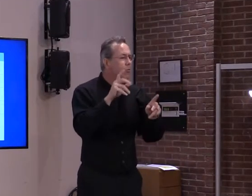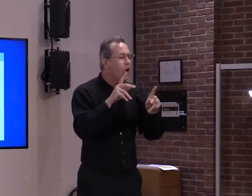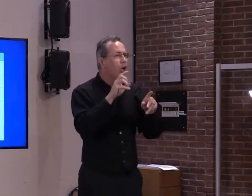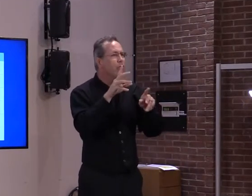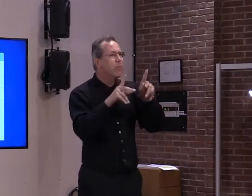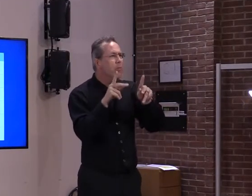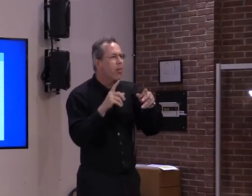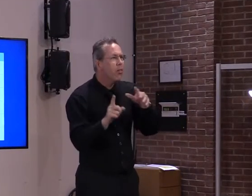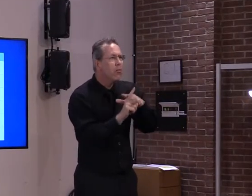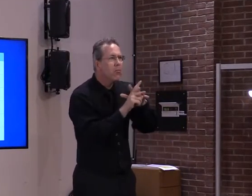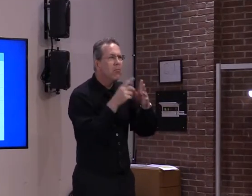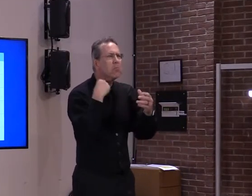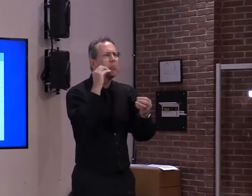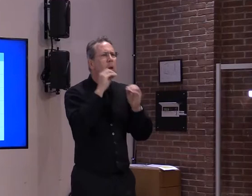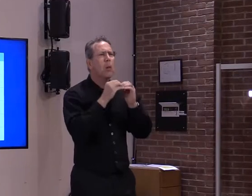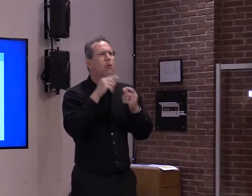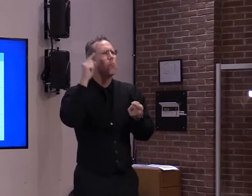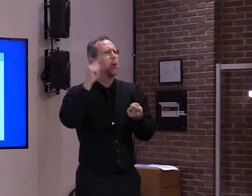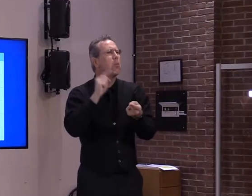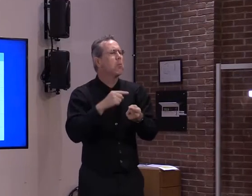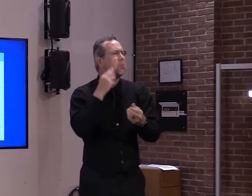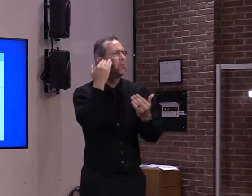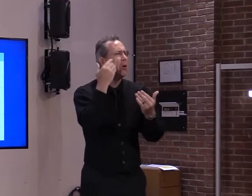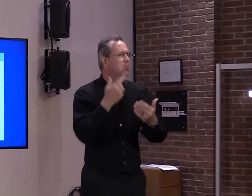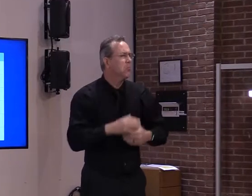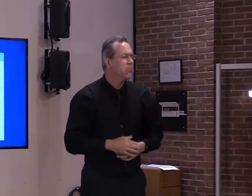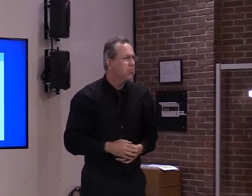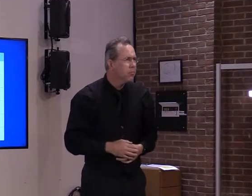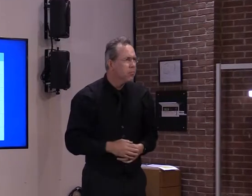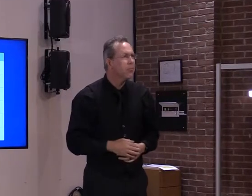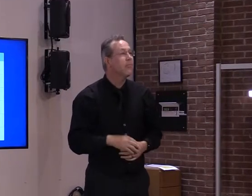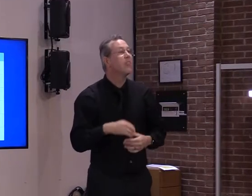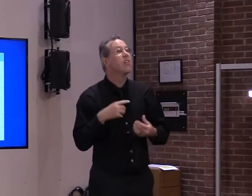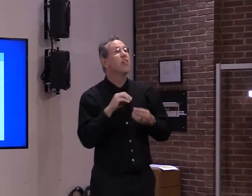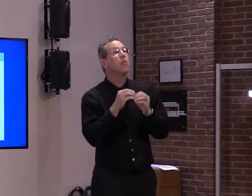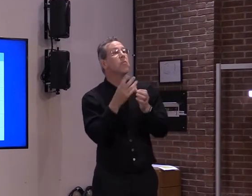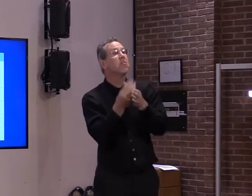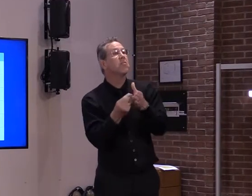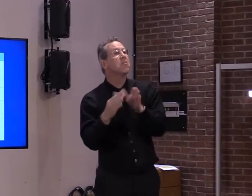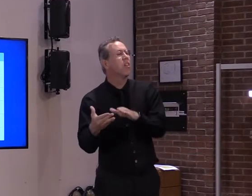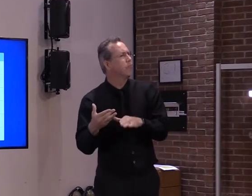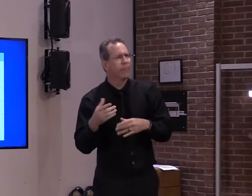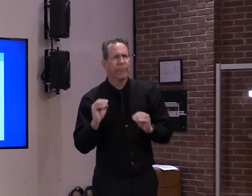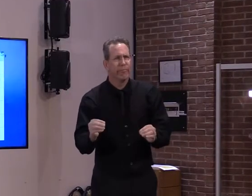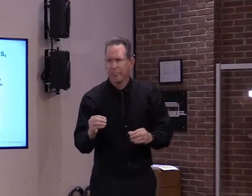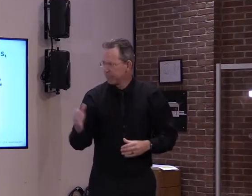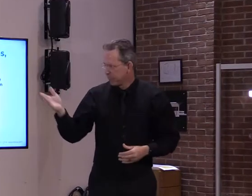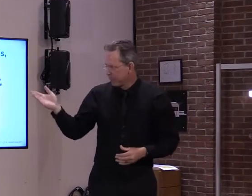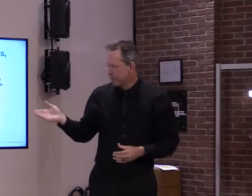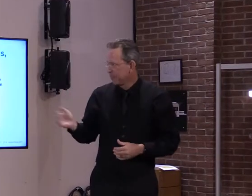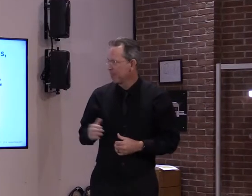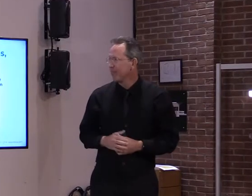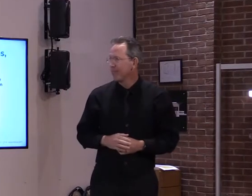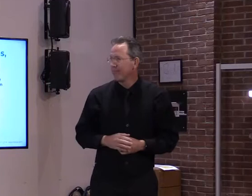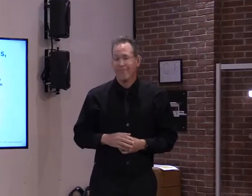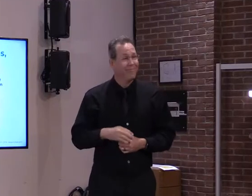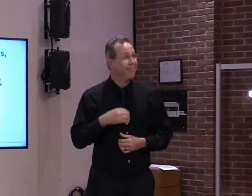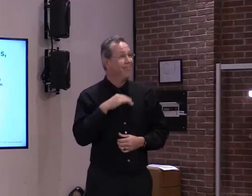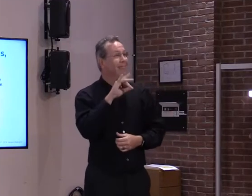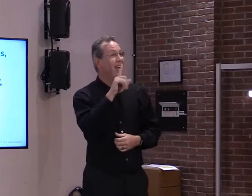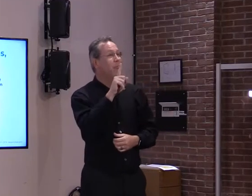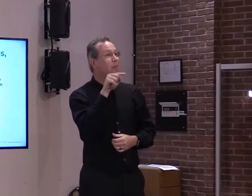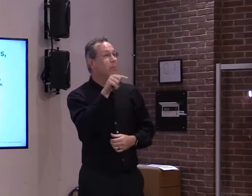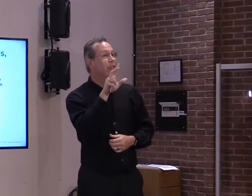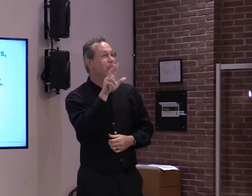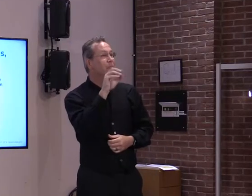fatalities. On vaccinations, Vermont continues to lead the country across the board. We have the highest percentage of our residents who have